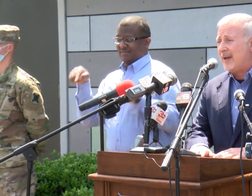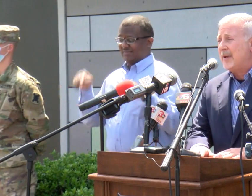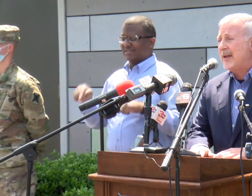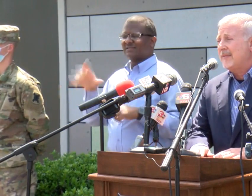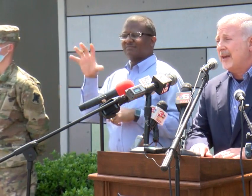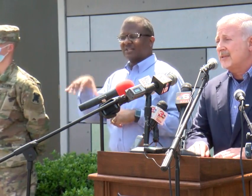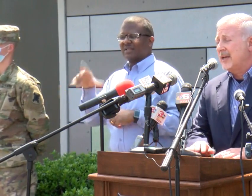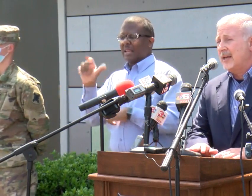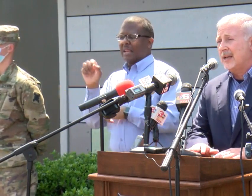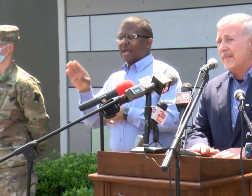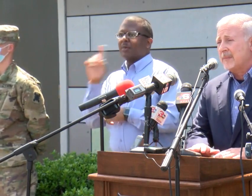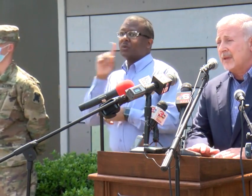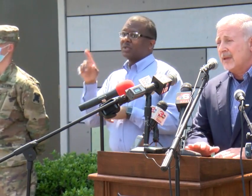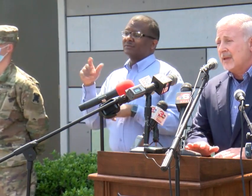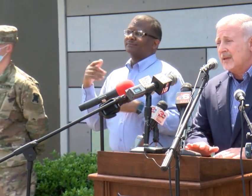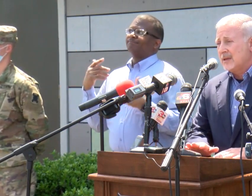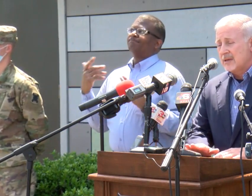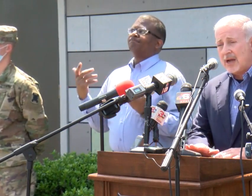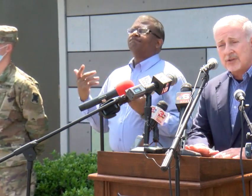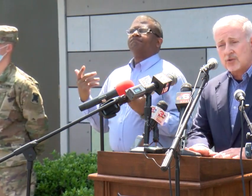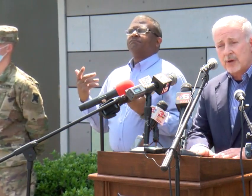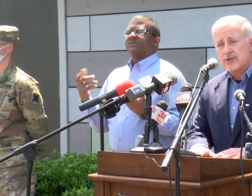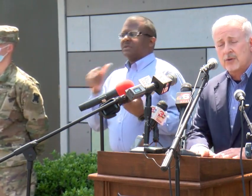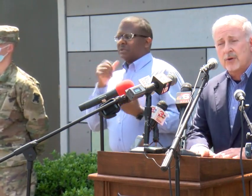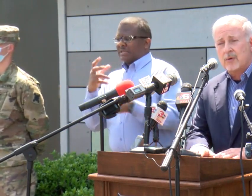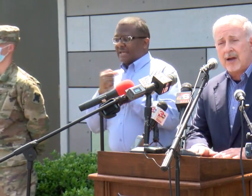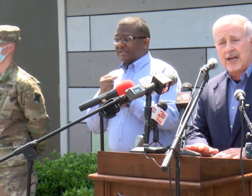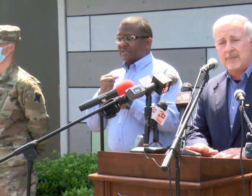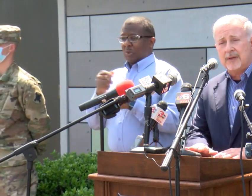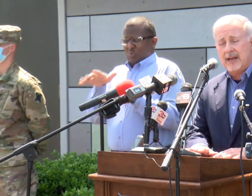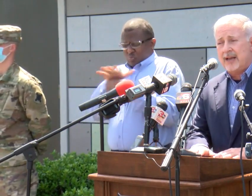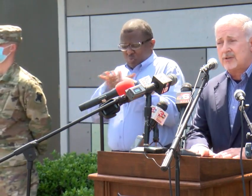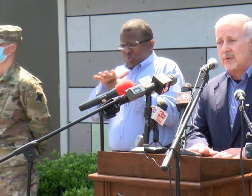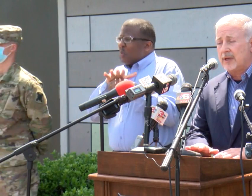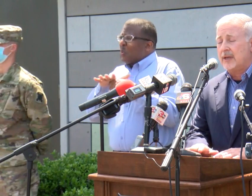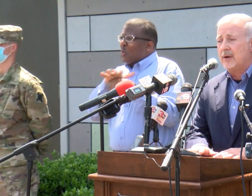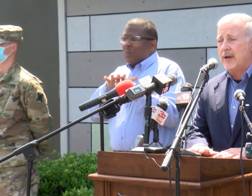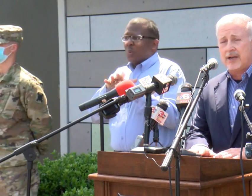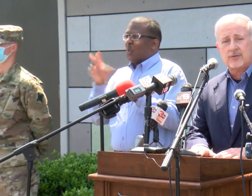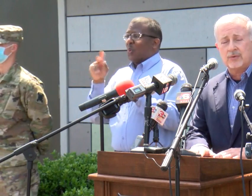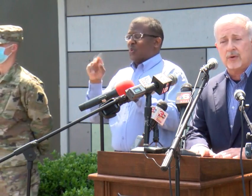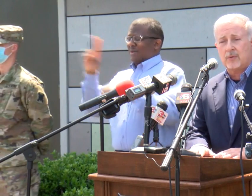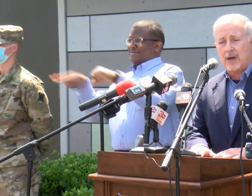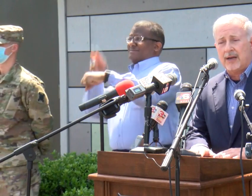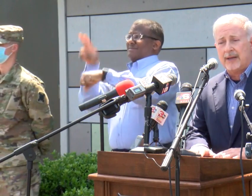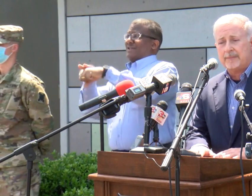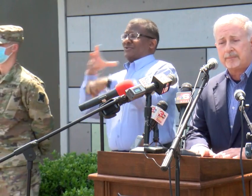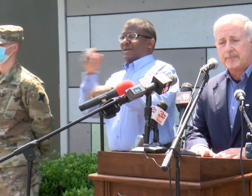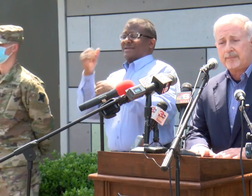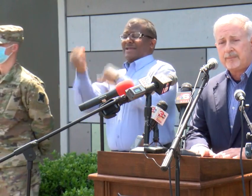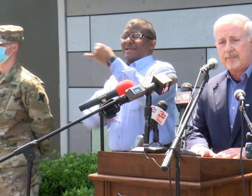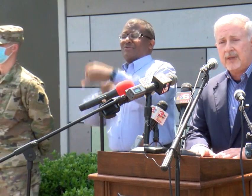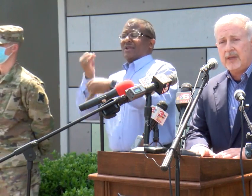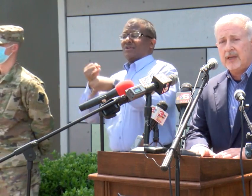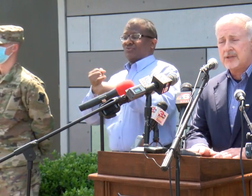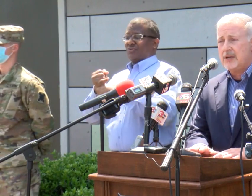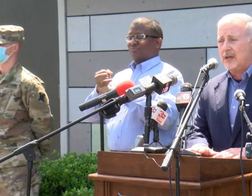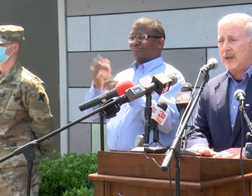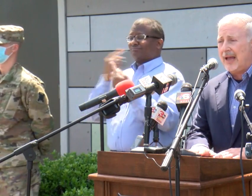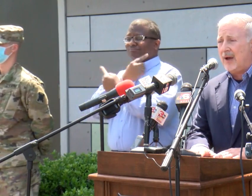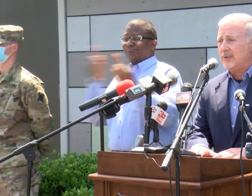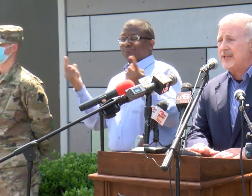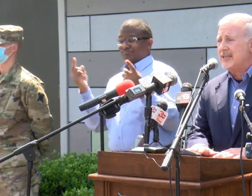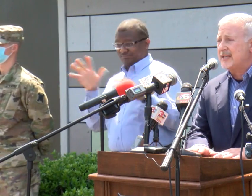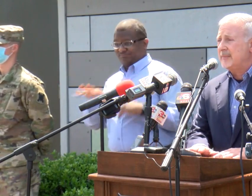a lab, that is getting not just regional notoriety, but national and international notoriety. It's